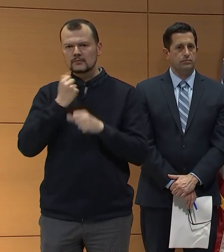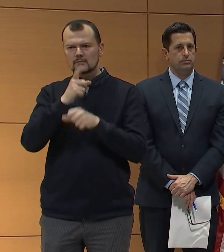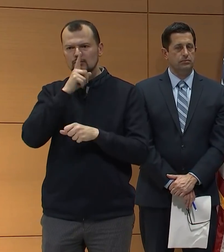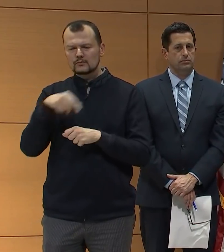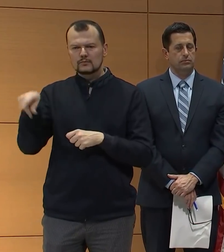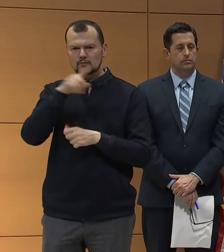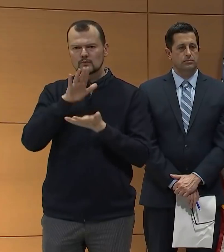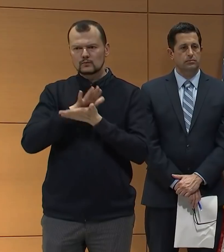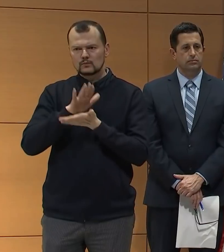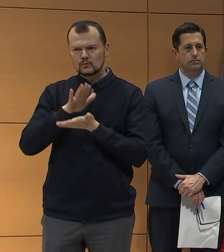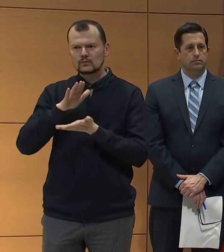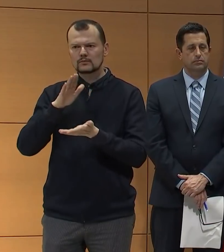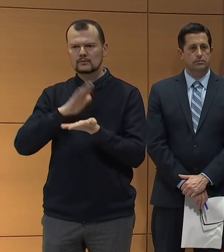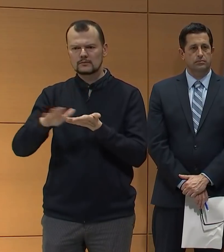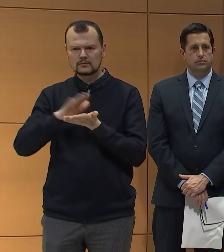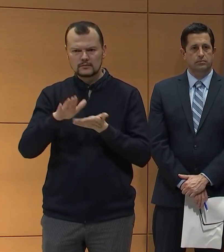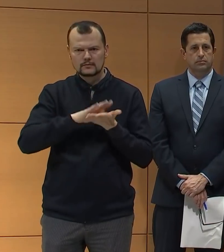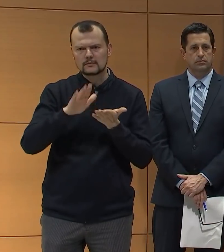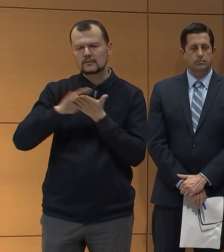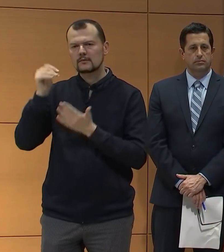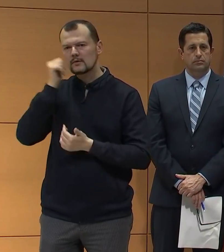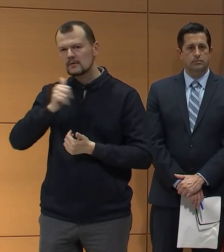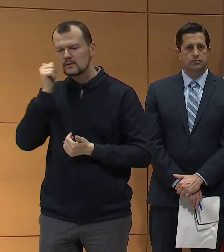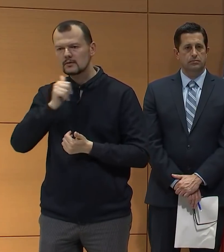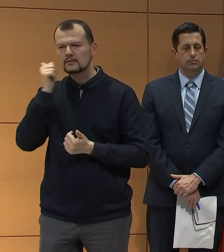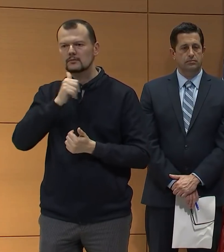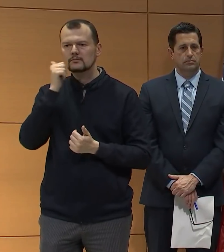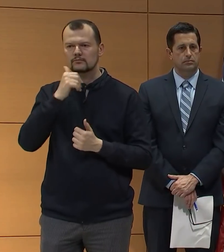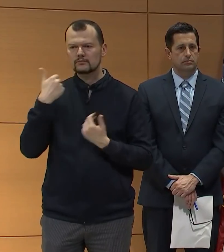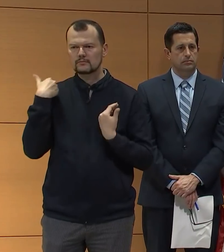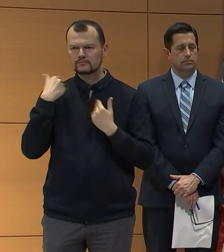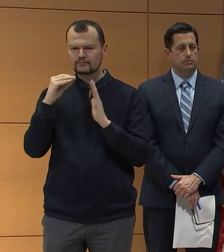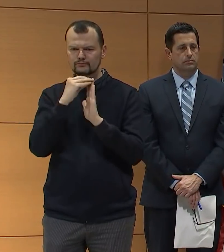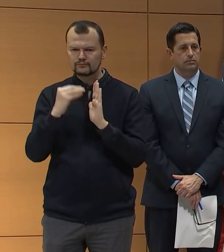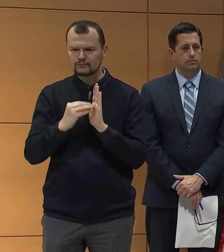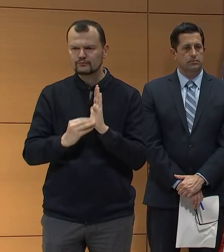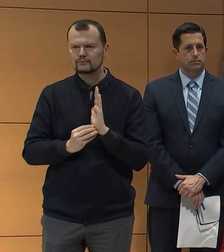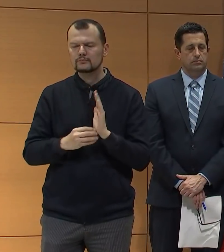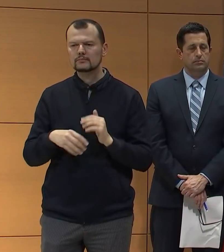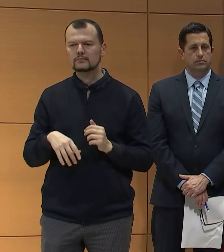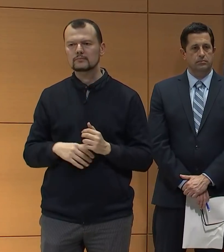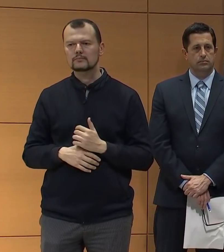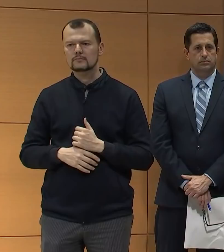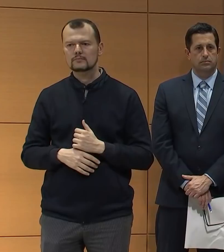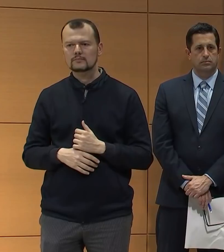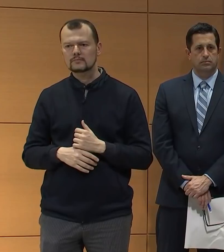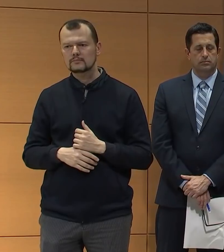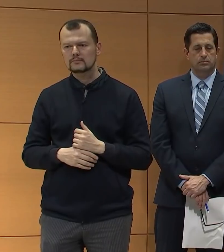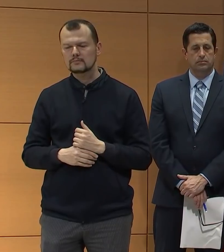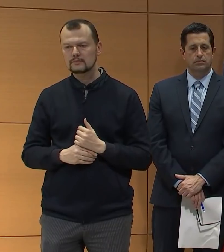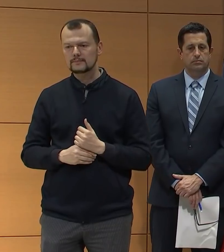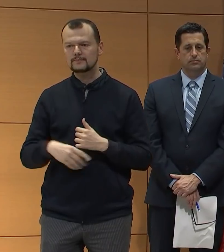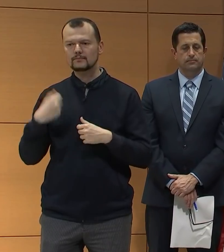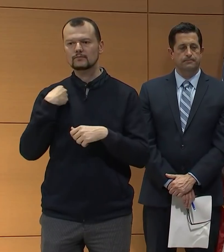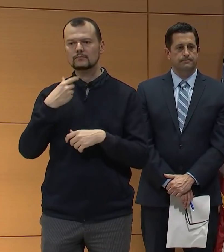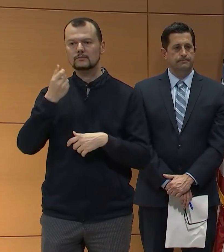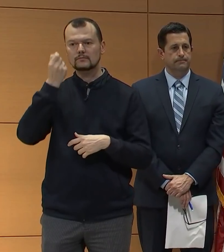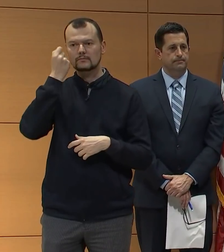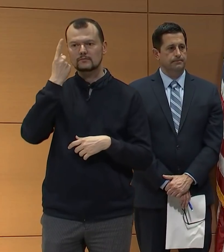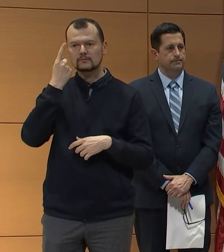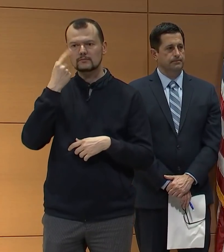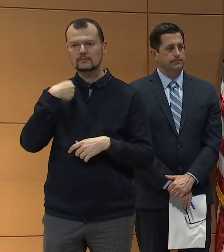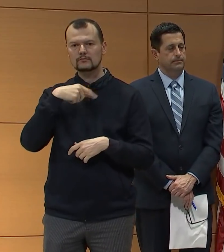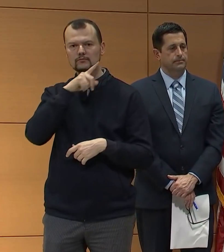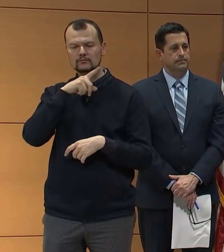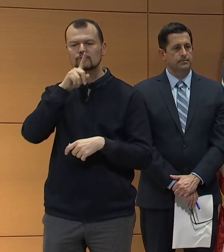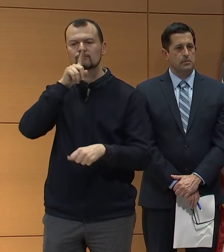cleaning protocols with the cleaning that we use that does kill. We've confirmed with medical officials that the cleaning protocols we